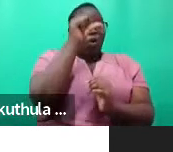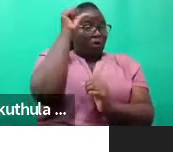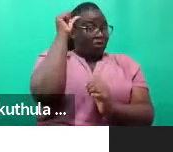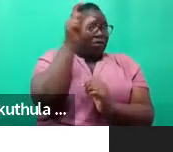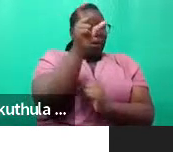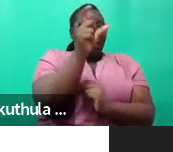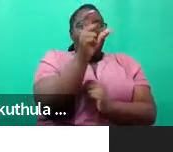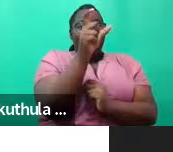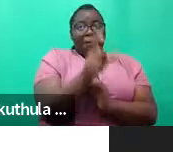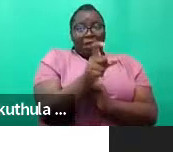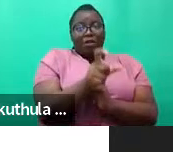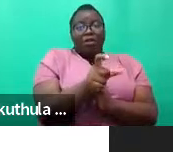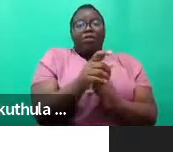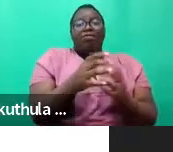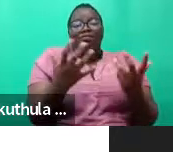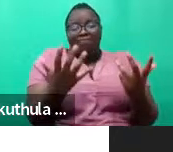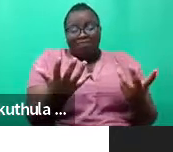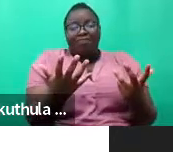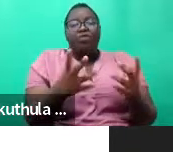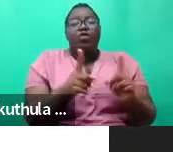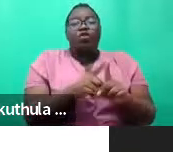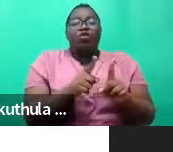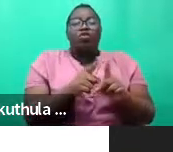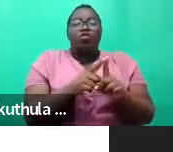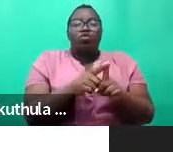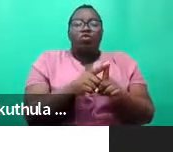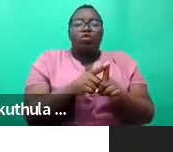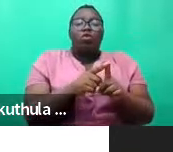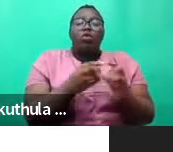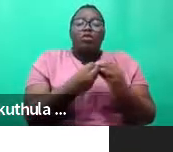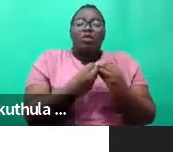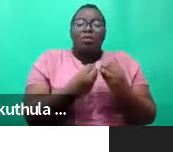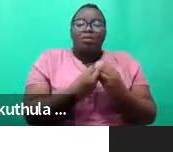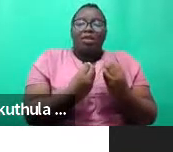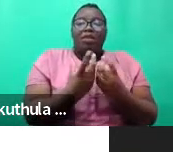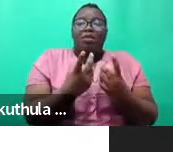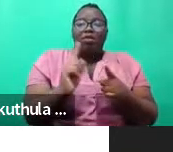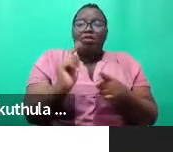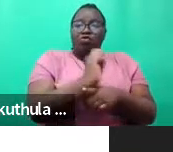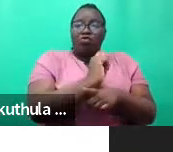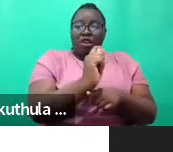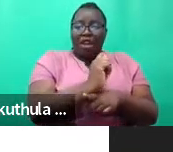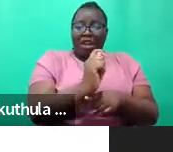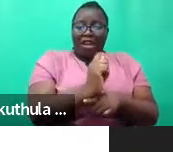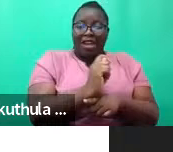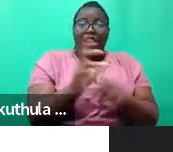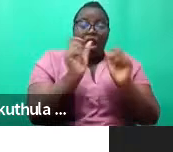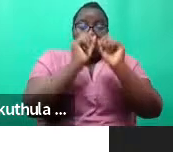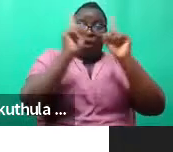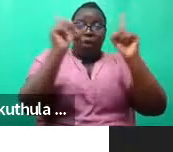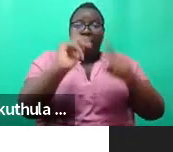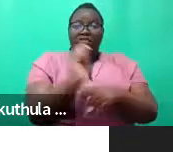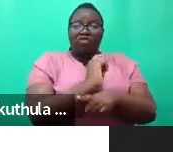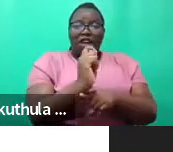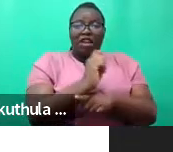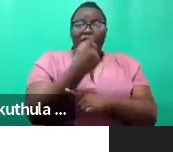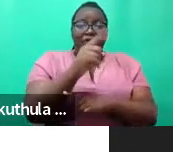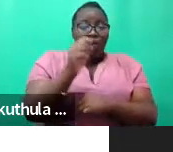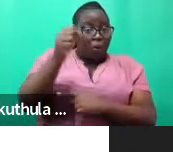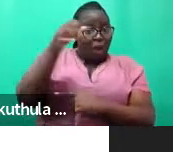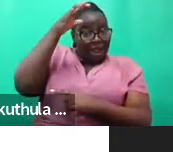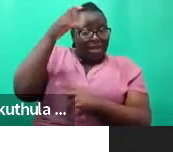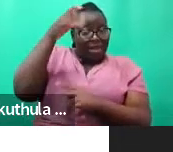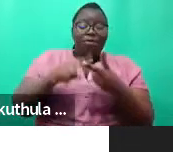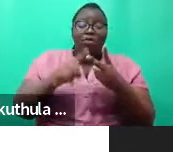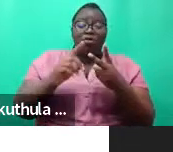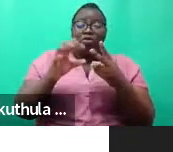course, something most of us speak about today, and that's training, awareness training for academics, for students, for support